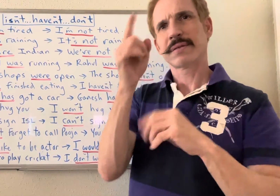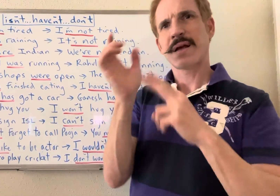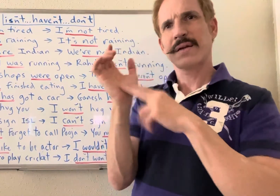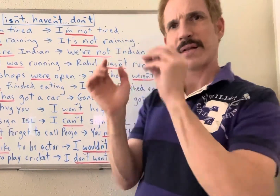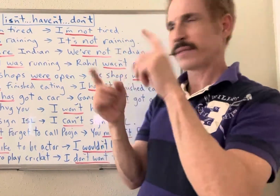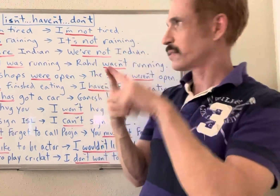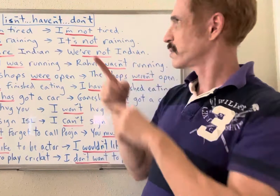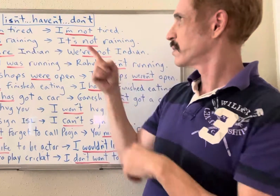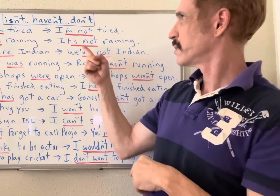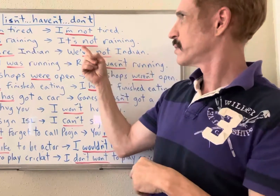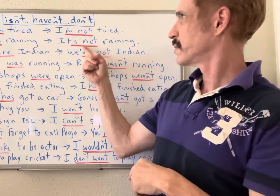$241,000. Well, if he made